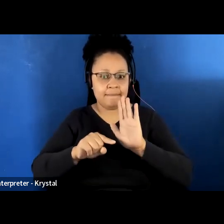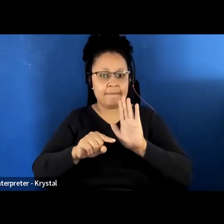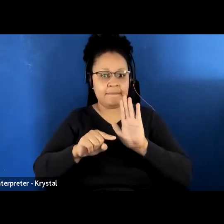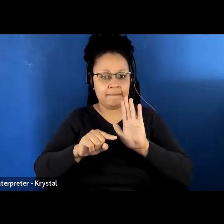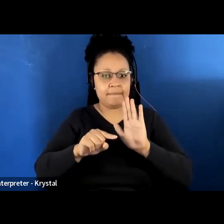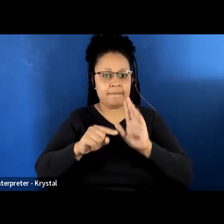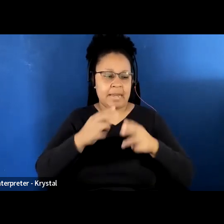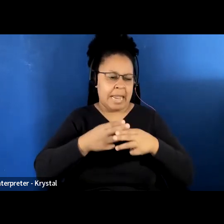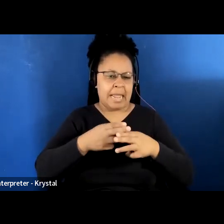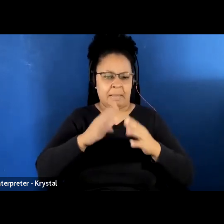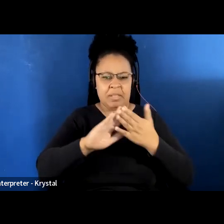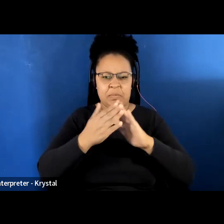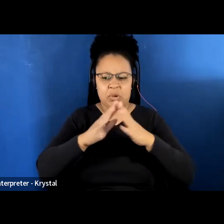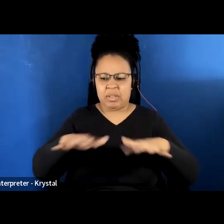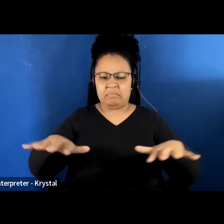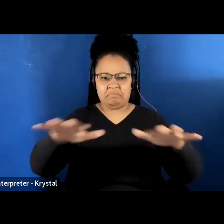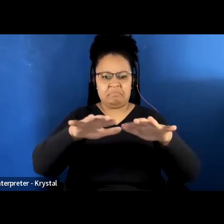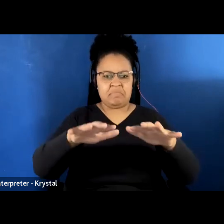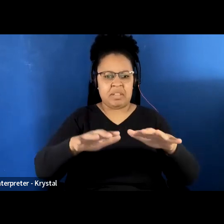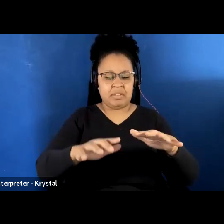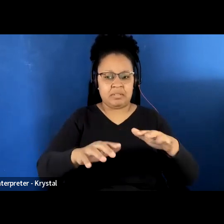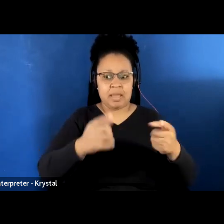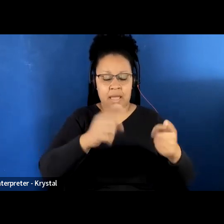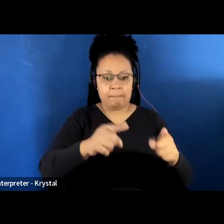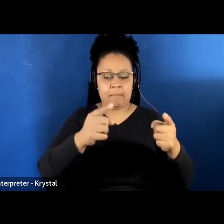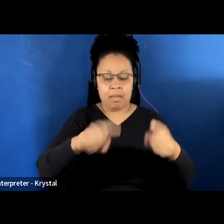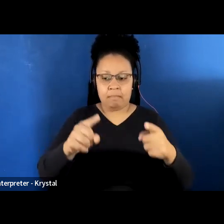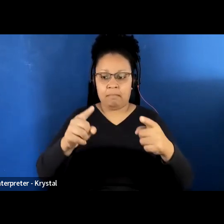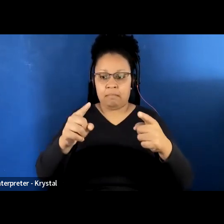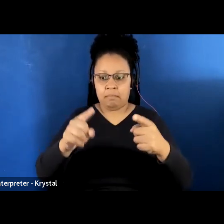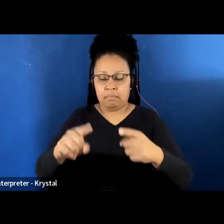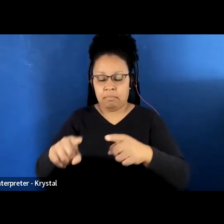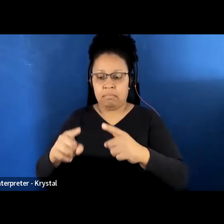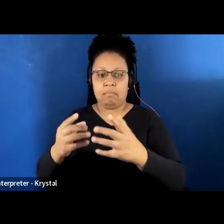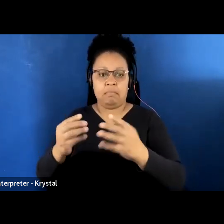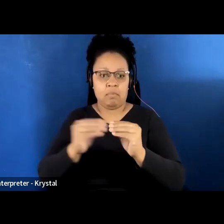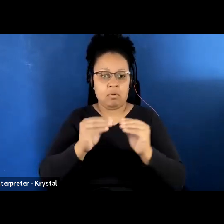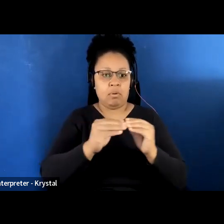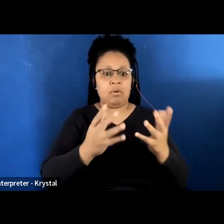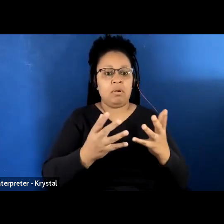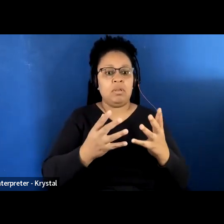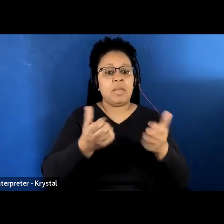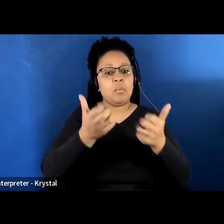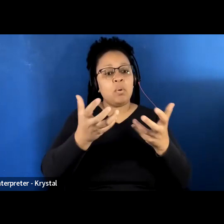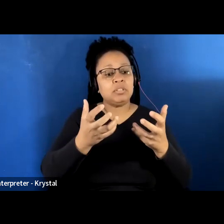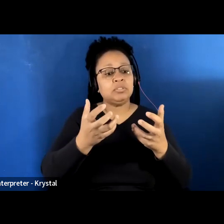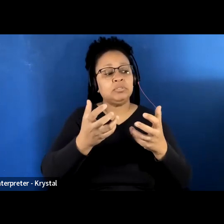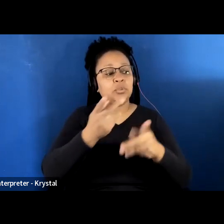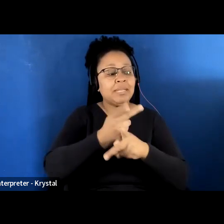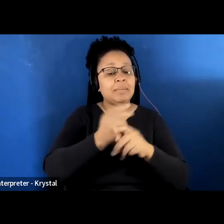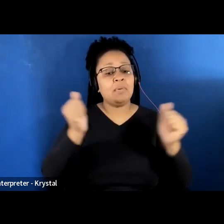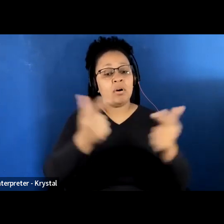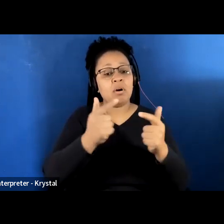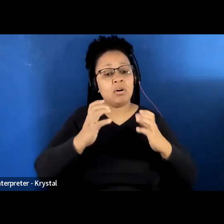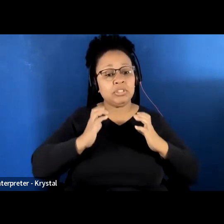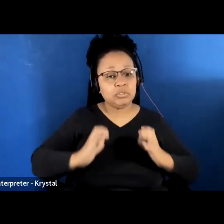that's happening more and more. And so they want to know how to keep everybody safe, the consumers, because they are more at risk